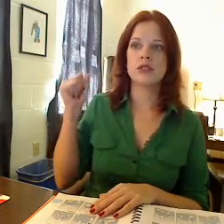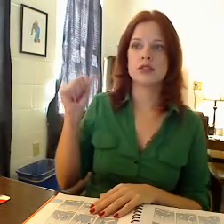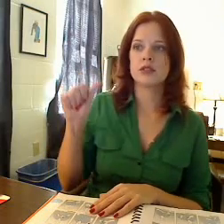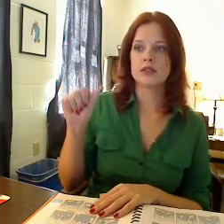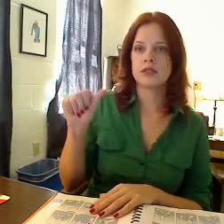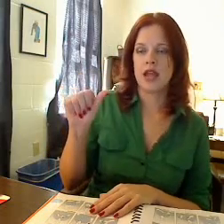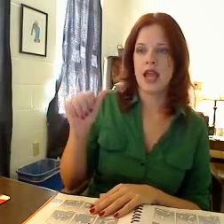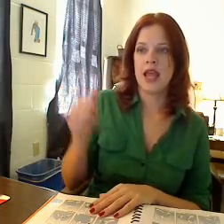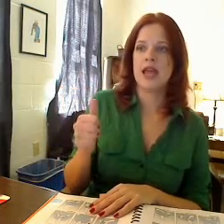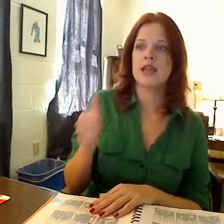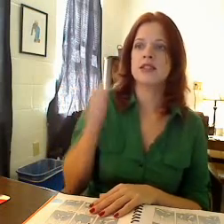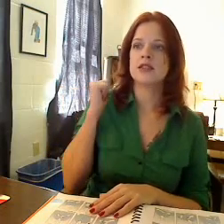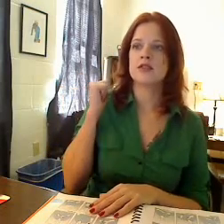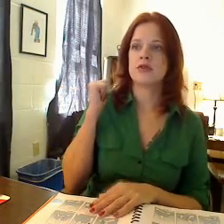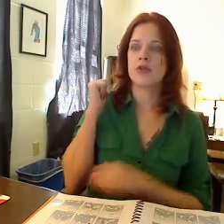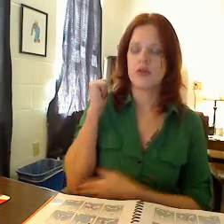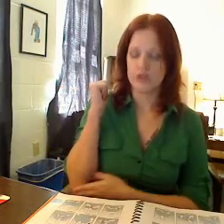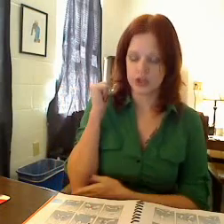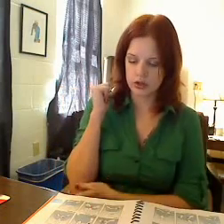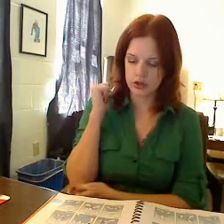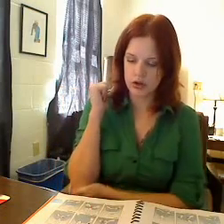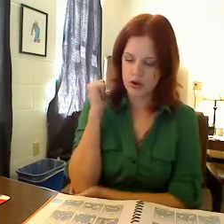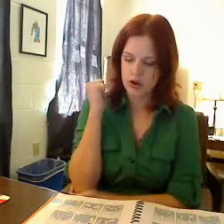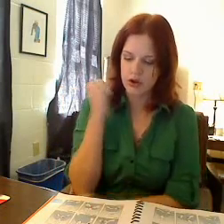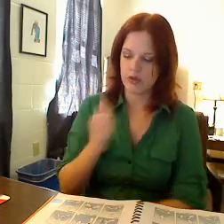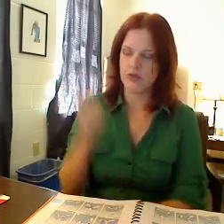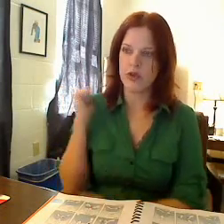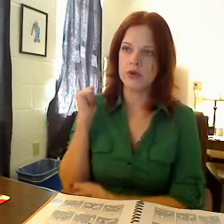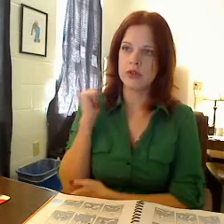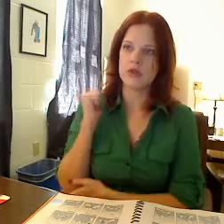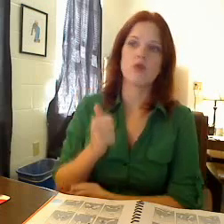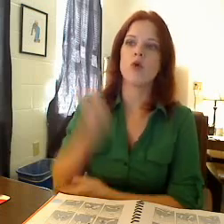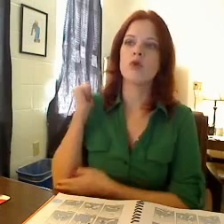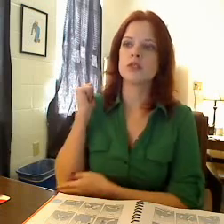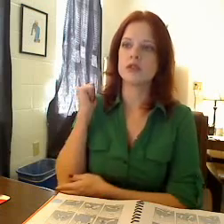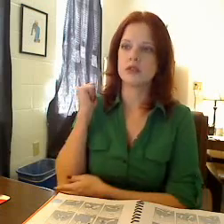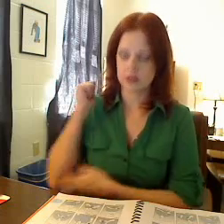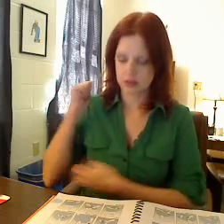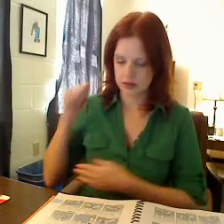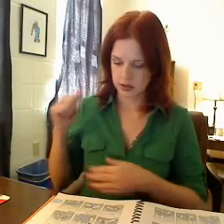Won't, it's an A hand, throw it over your shoulder. Refuse or won't.